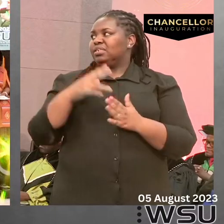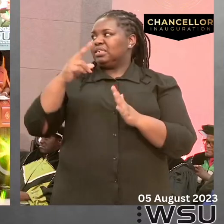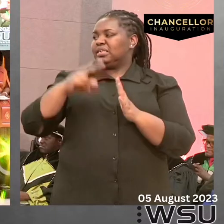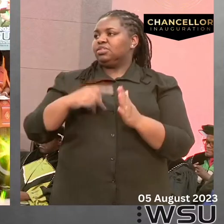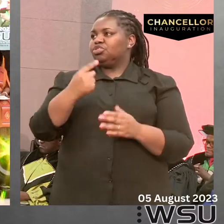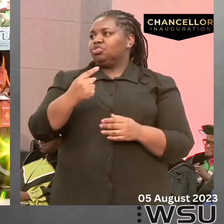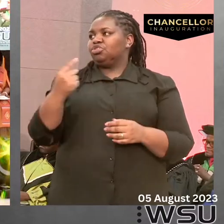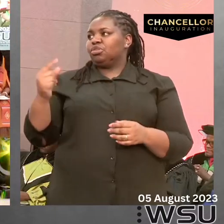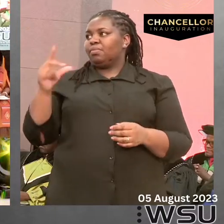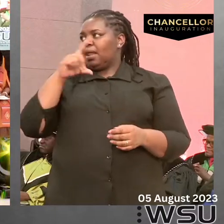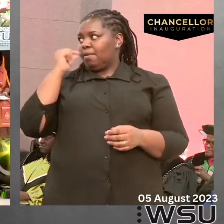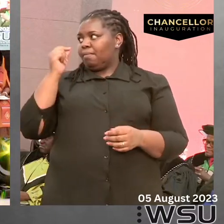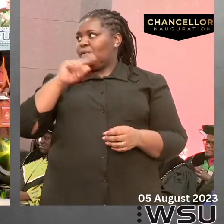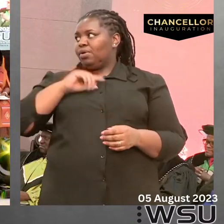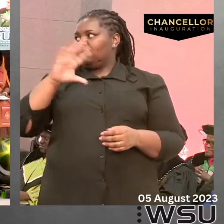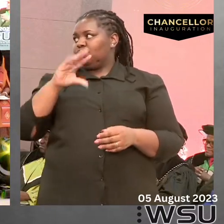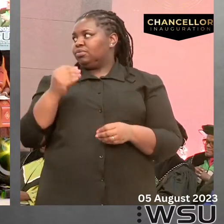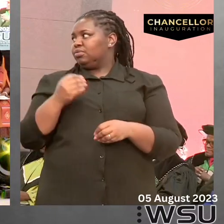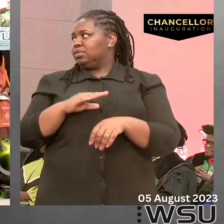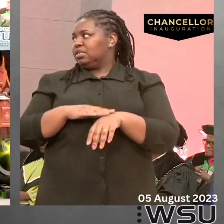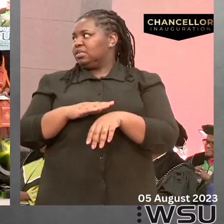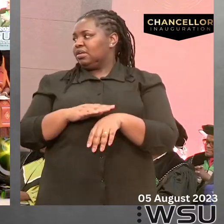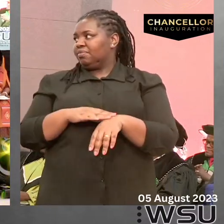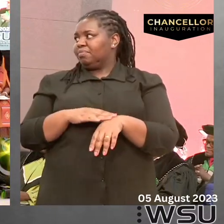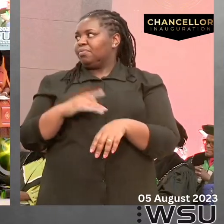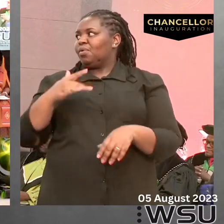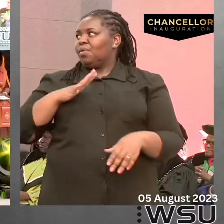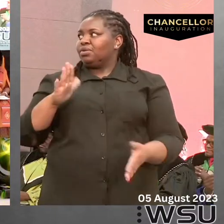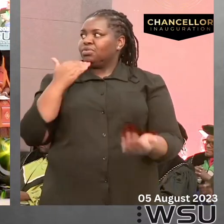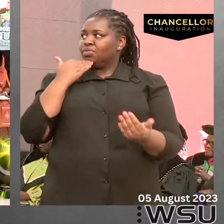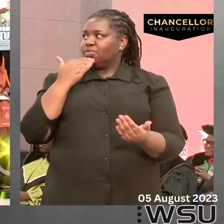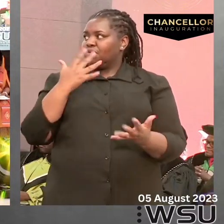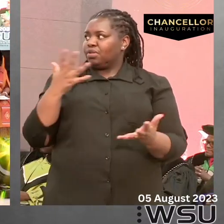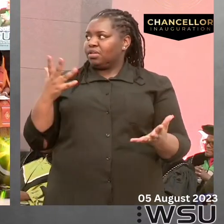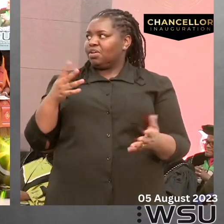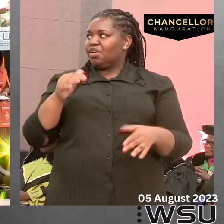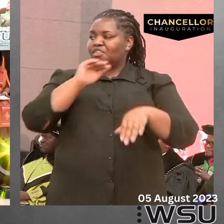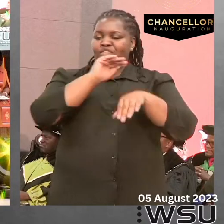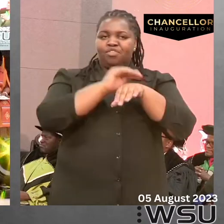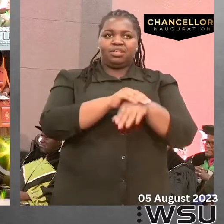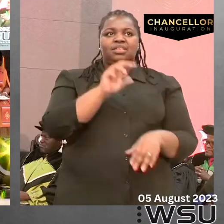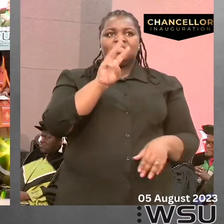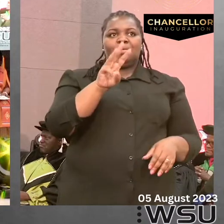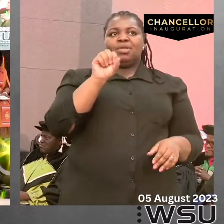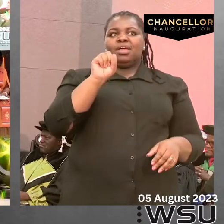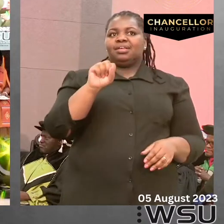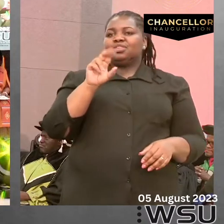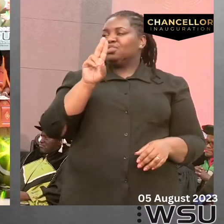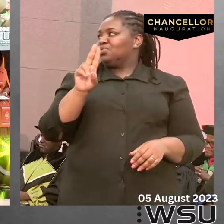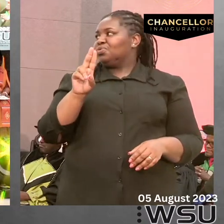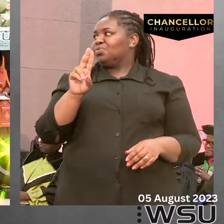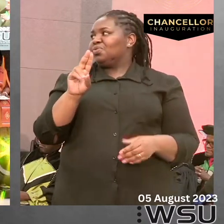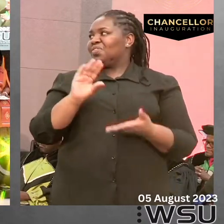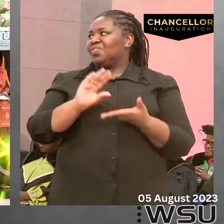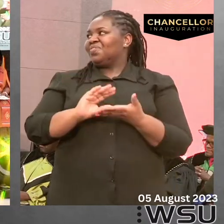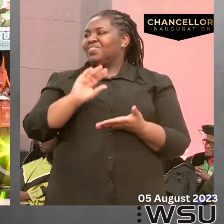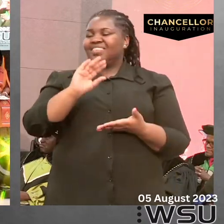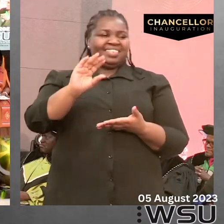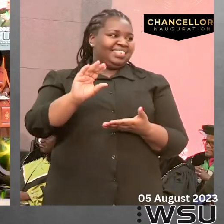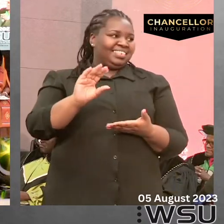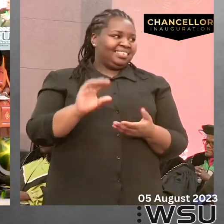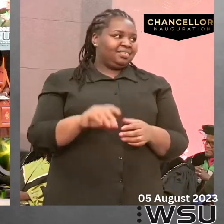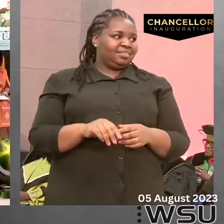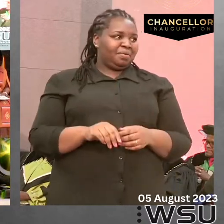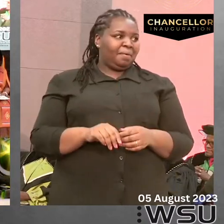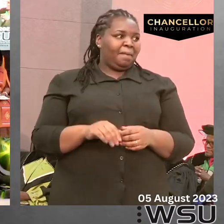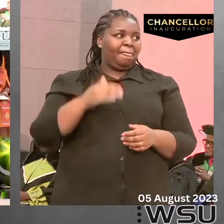each one by name because we don't have much time. I also want to thank friends of WSU, funders, our donors,